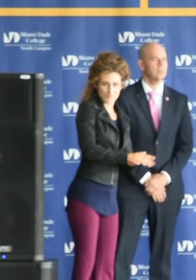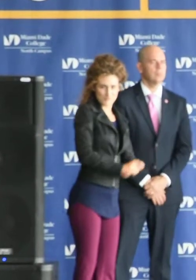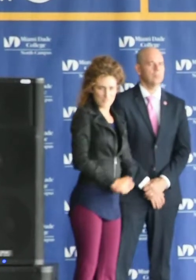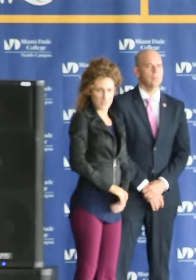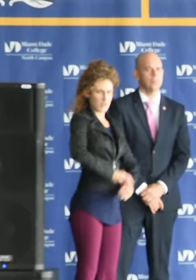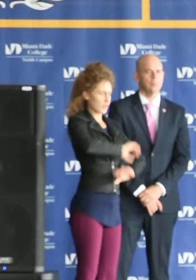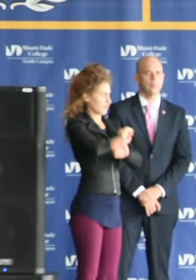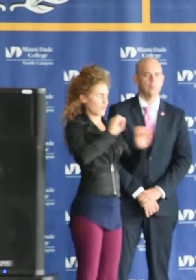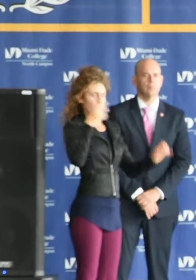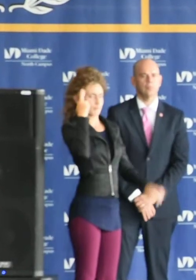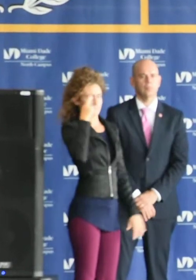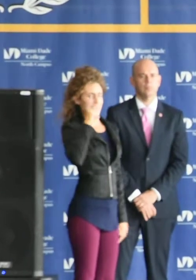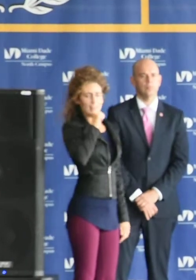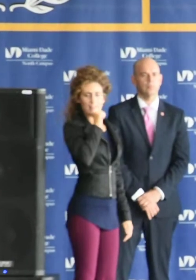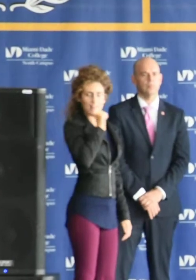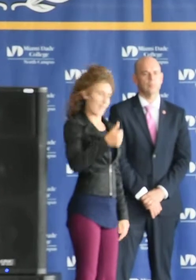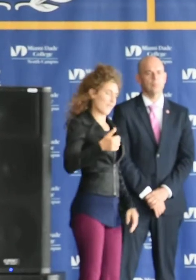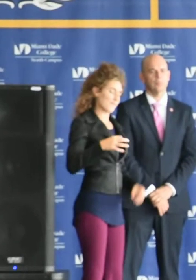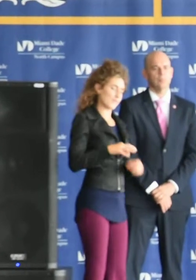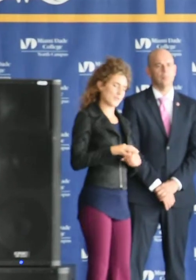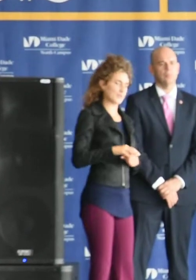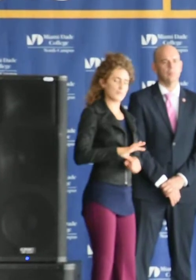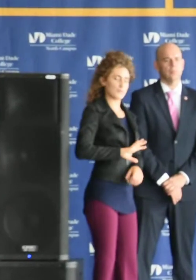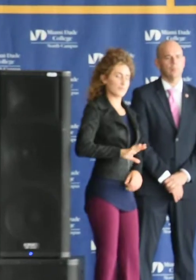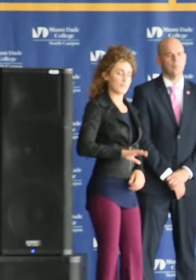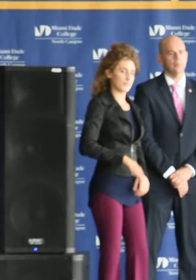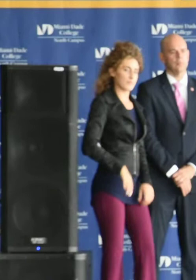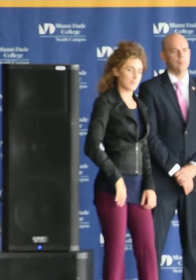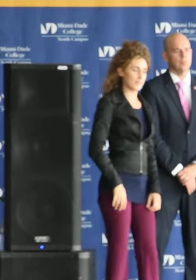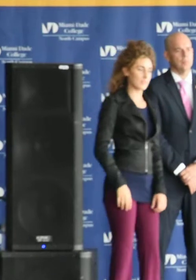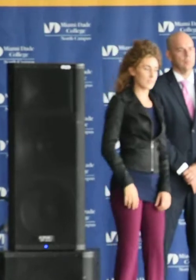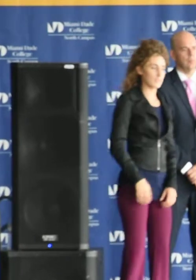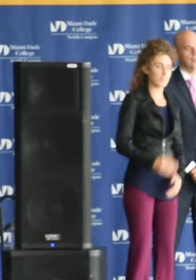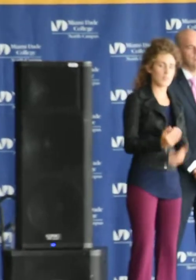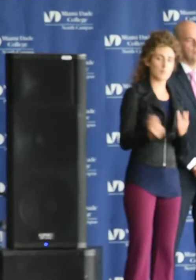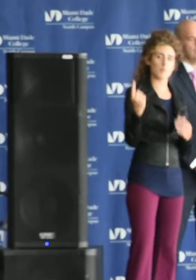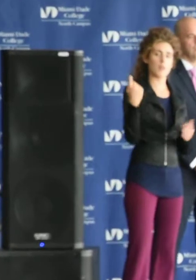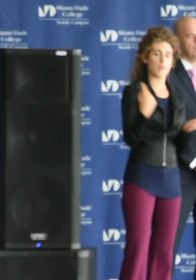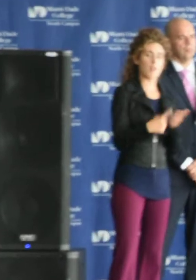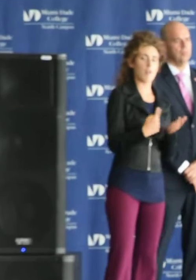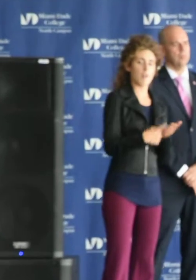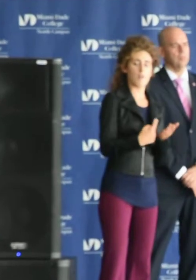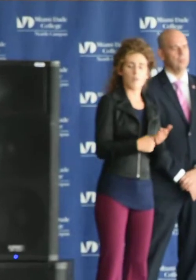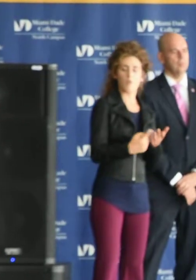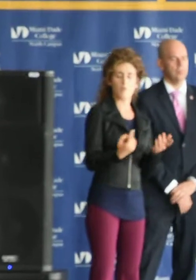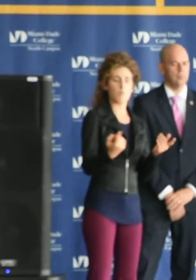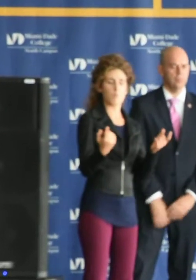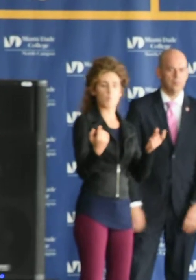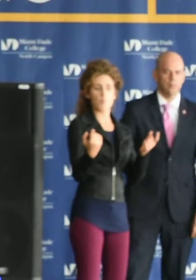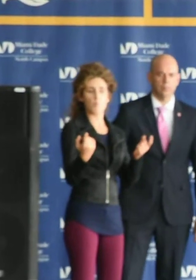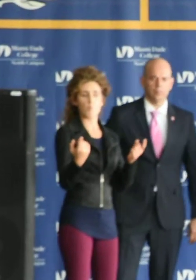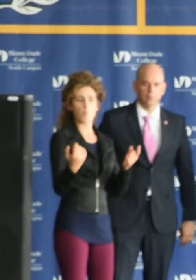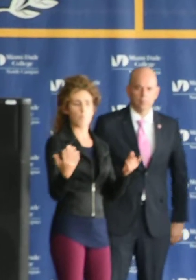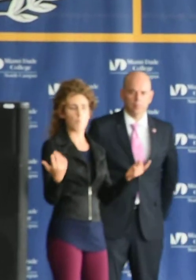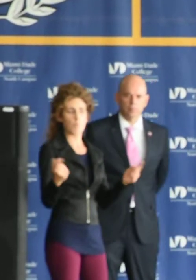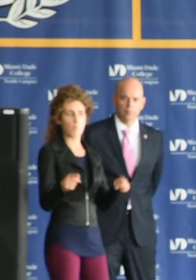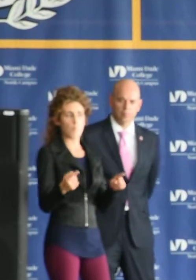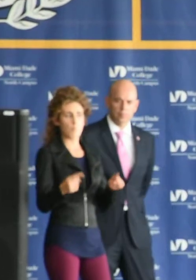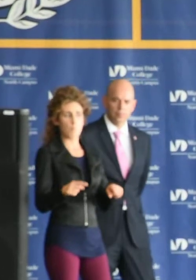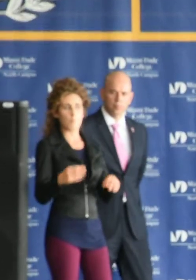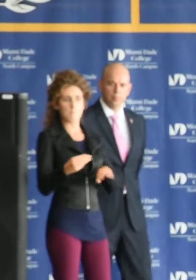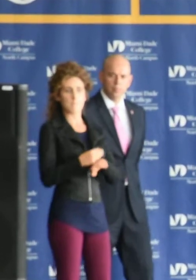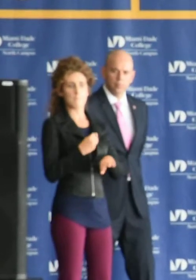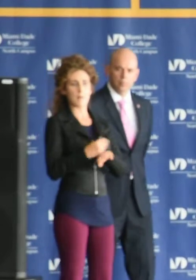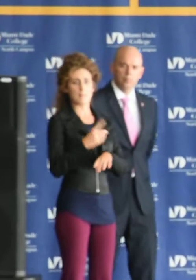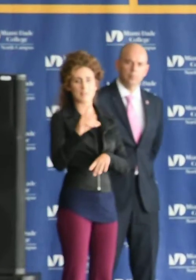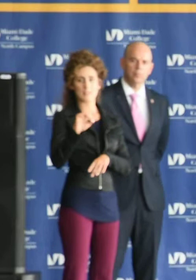you not to vote. Someone talked about what came to Miami-Dade in terms of